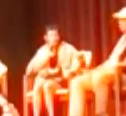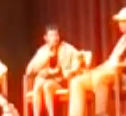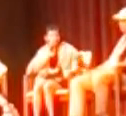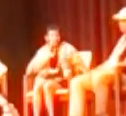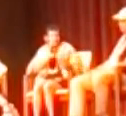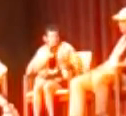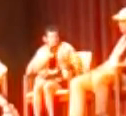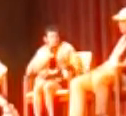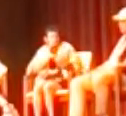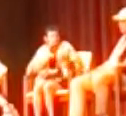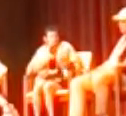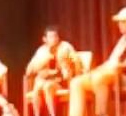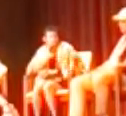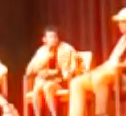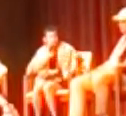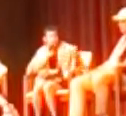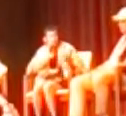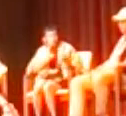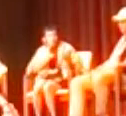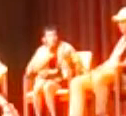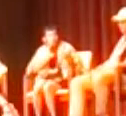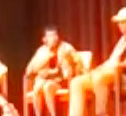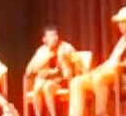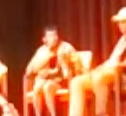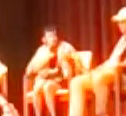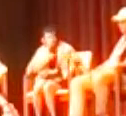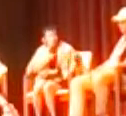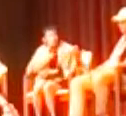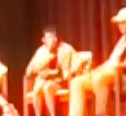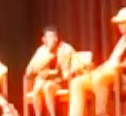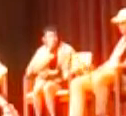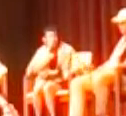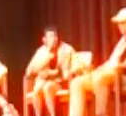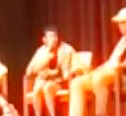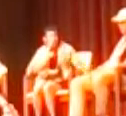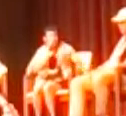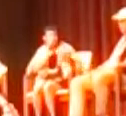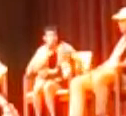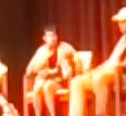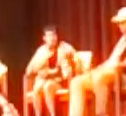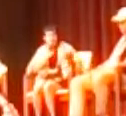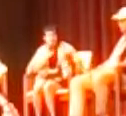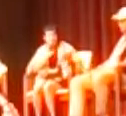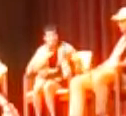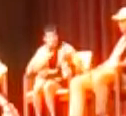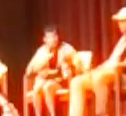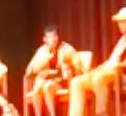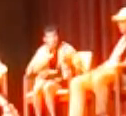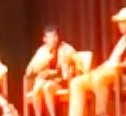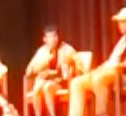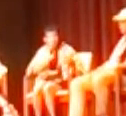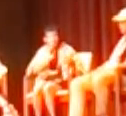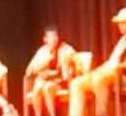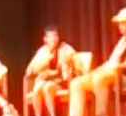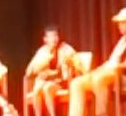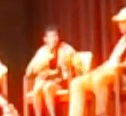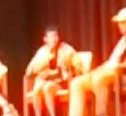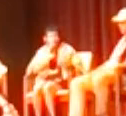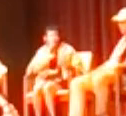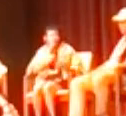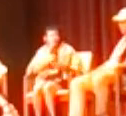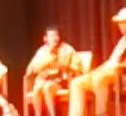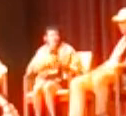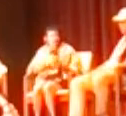of being able to work on stories and help artists and art makers